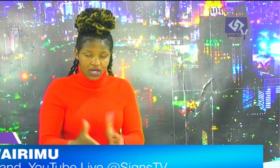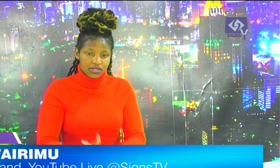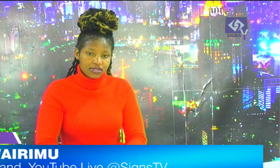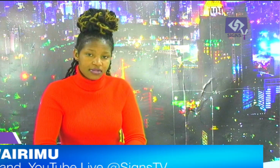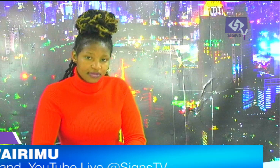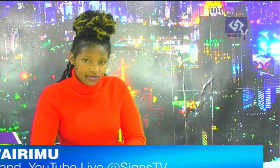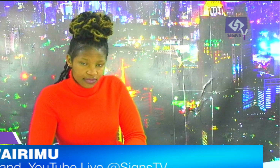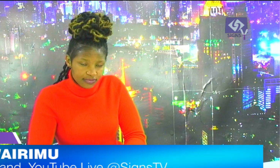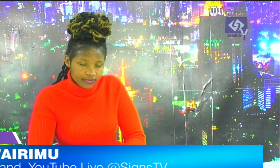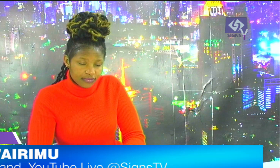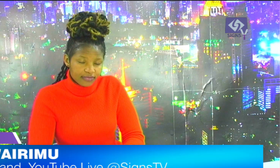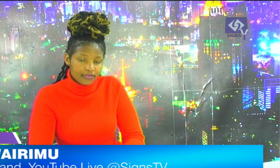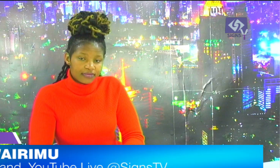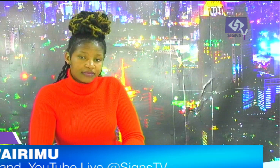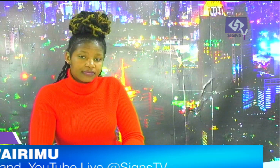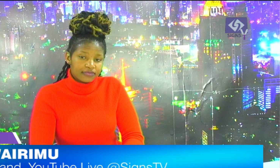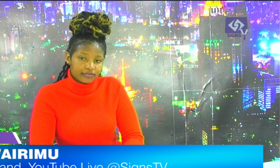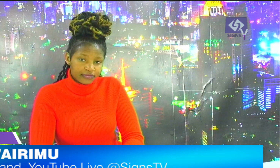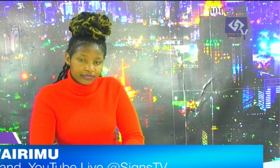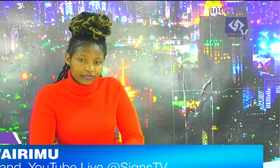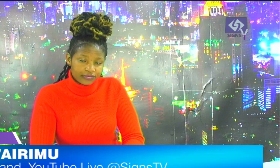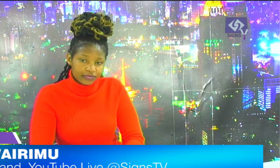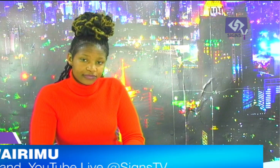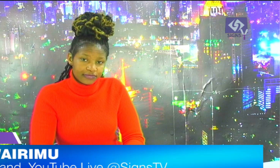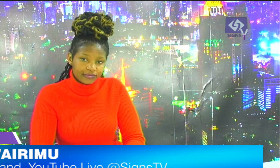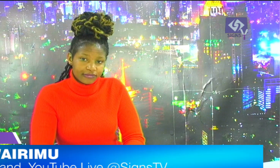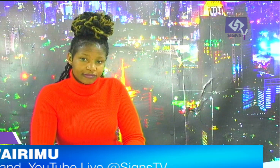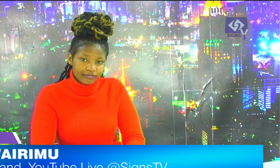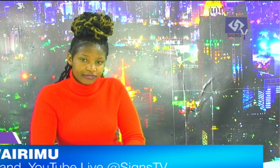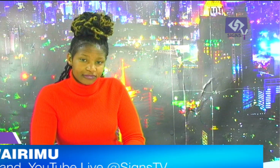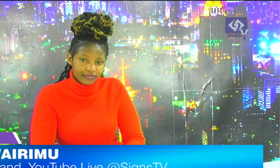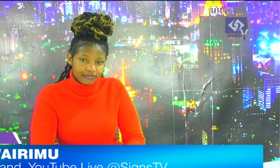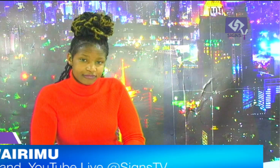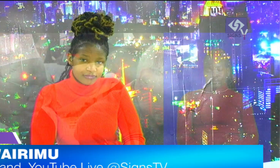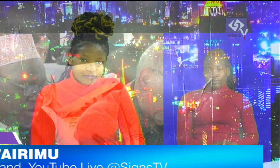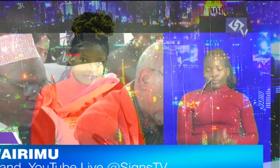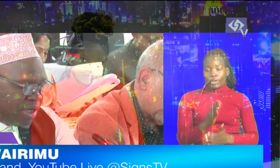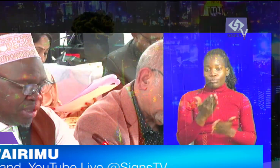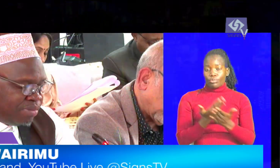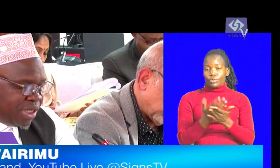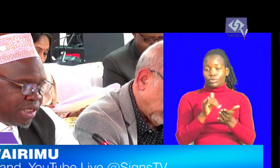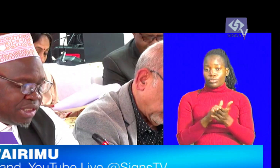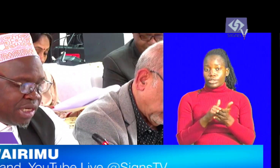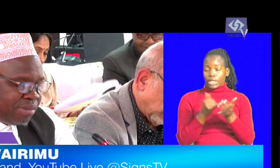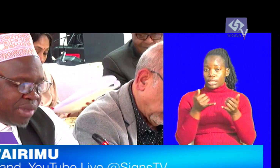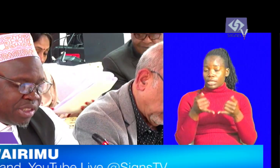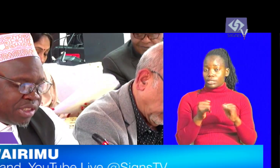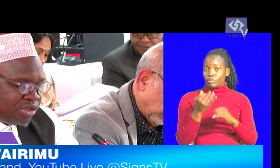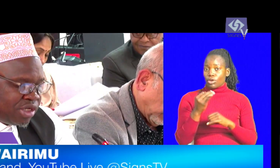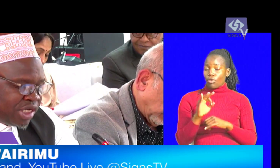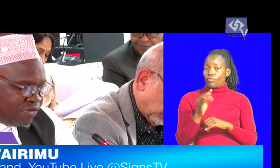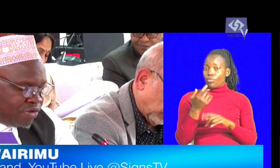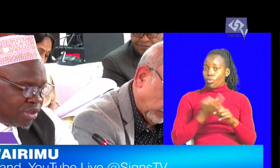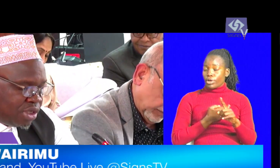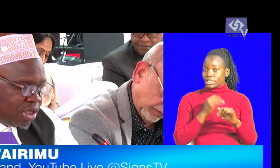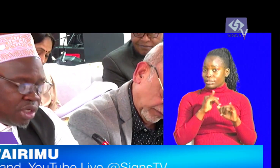Bungoma in Western and Trans Nzoia County in the Rift Valley. Of an independent and multi-sectoral task force